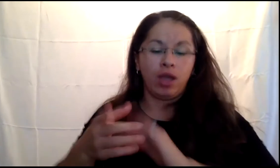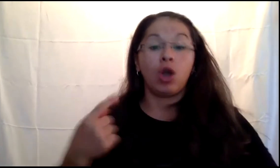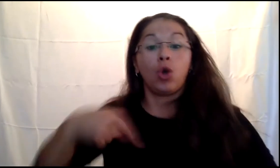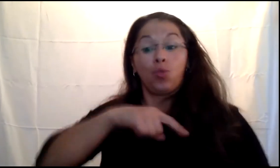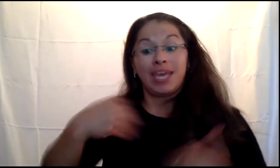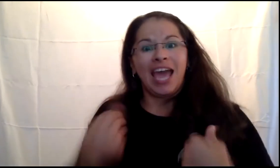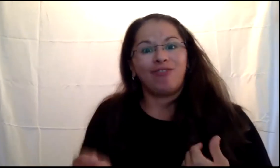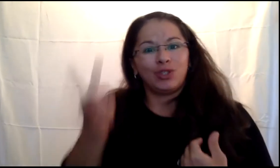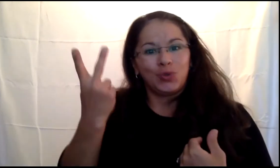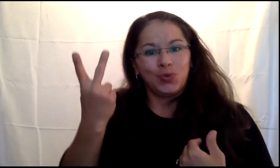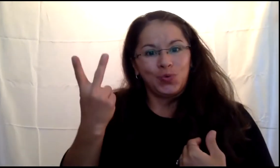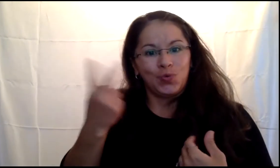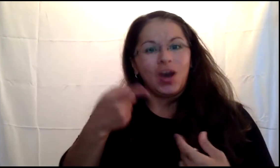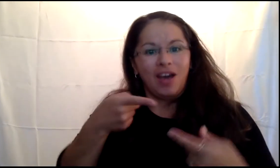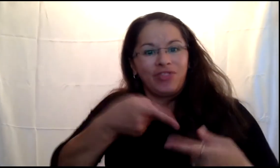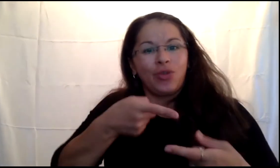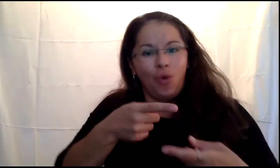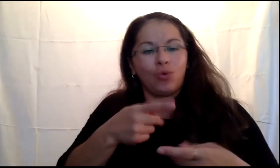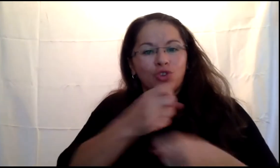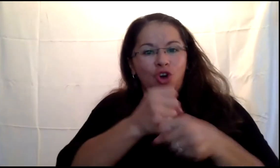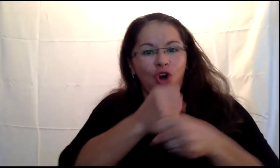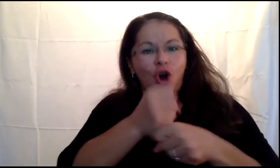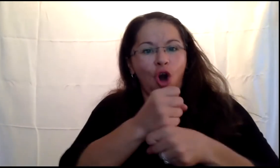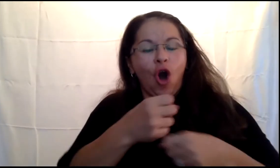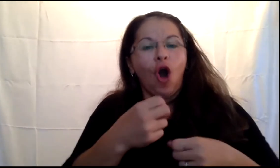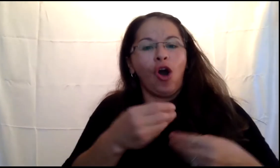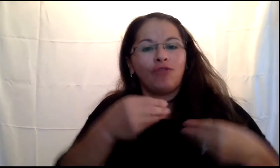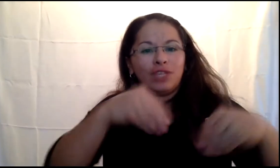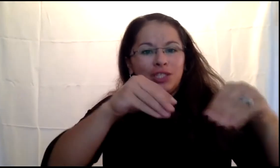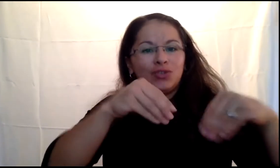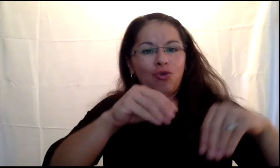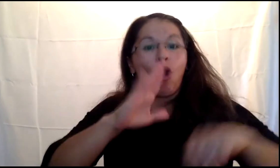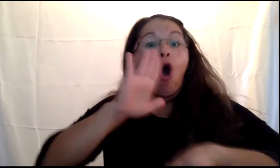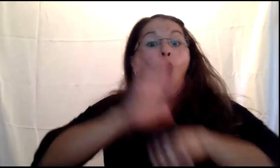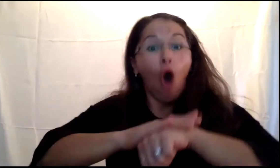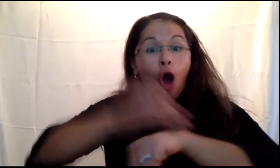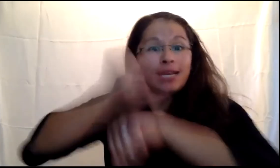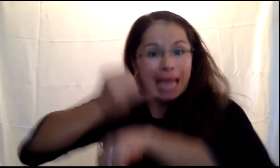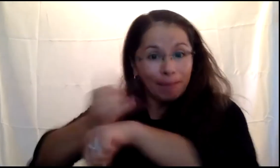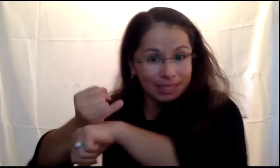campus. We also bring around the coffee at 3:05.